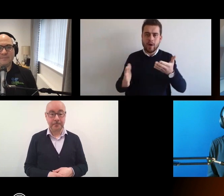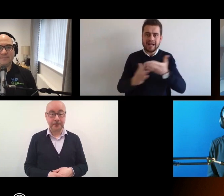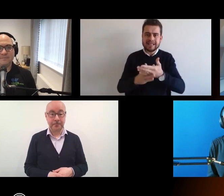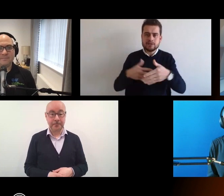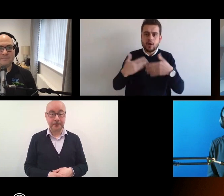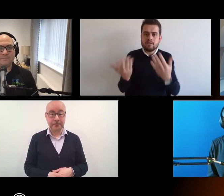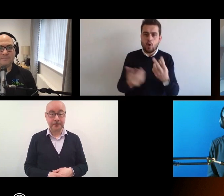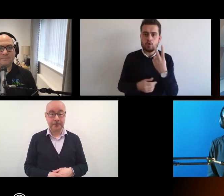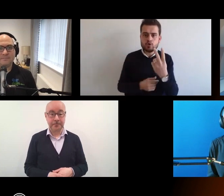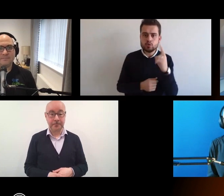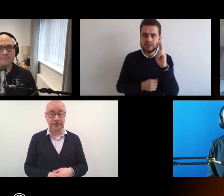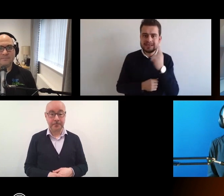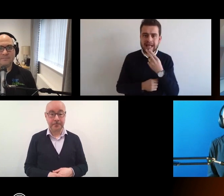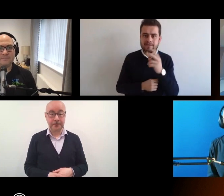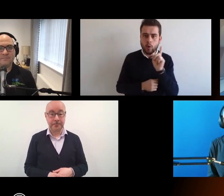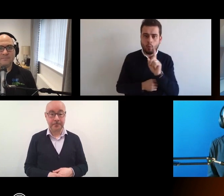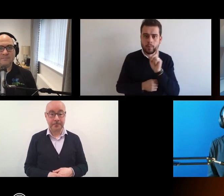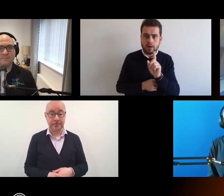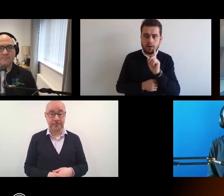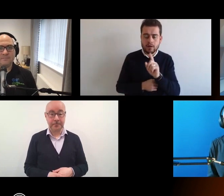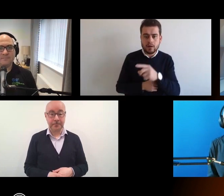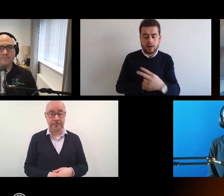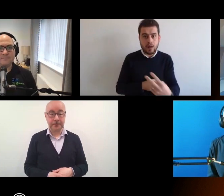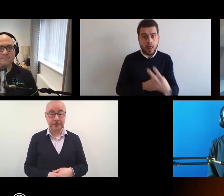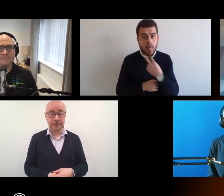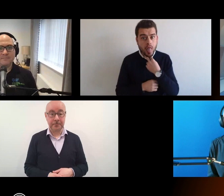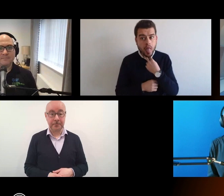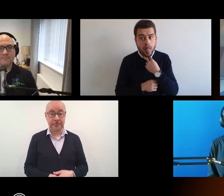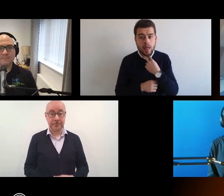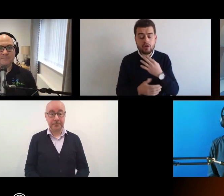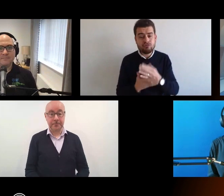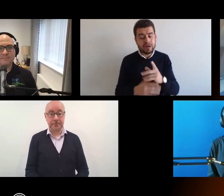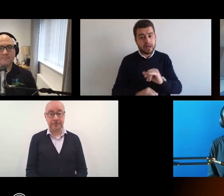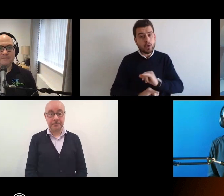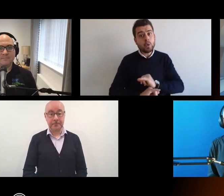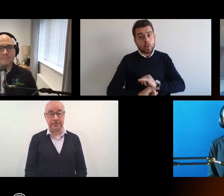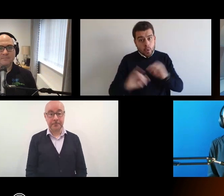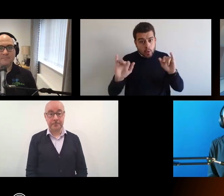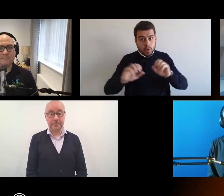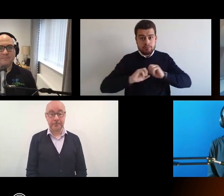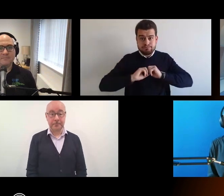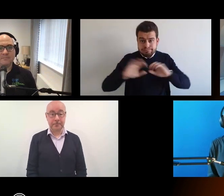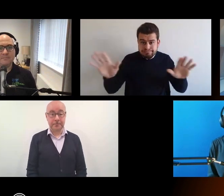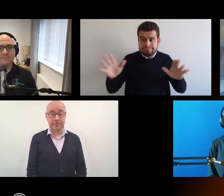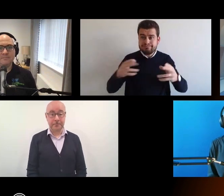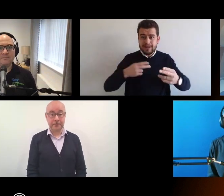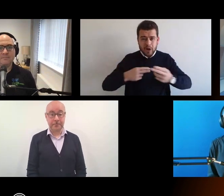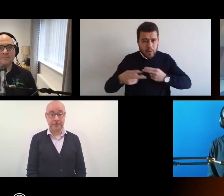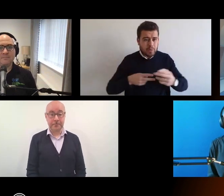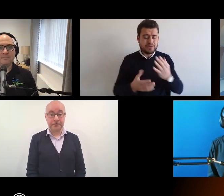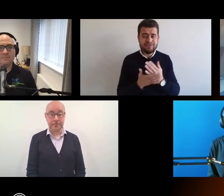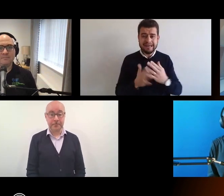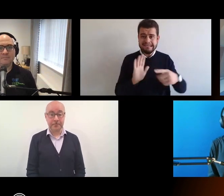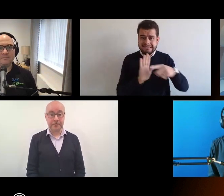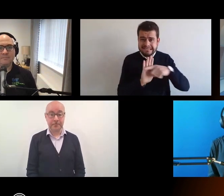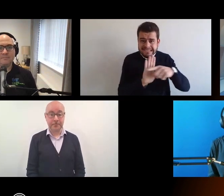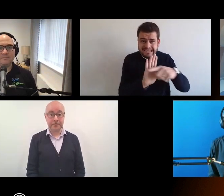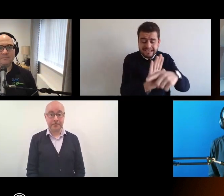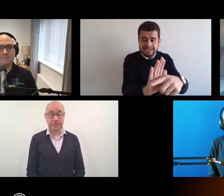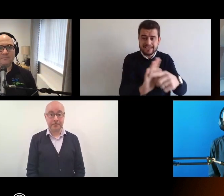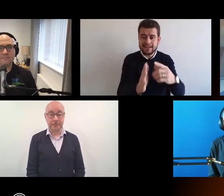Unfortunately, they denied and refused to provide sign language interpreting for two deaf people who wanted to go to the concert. And they